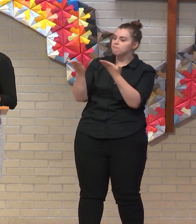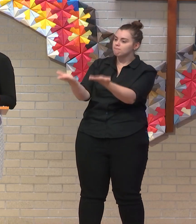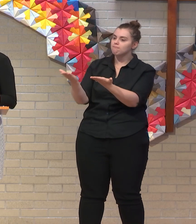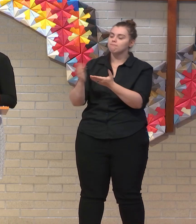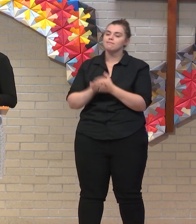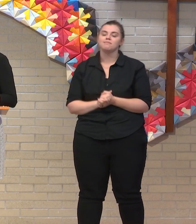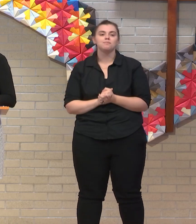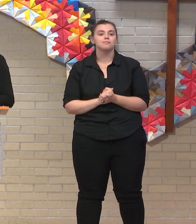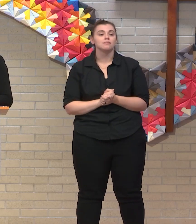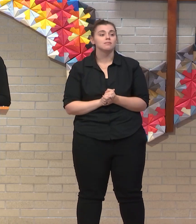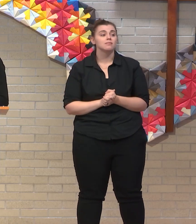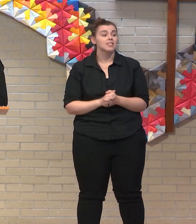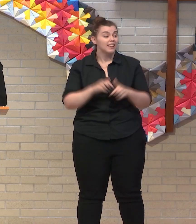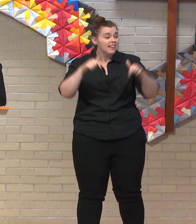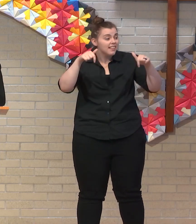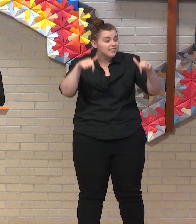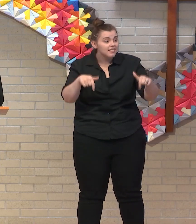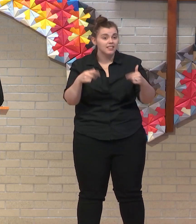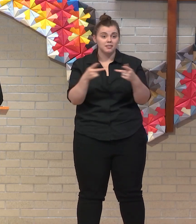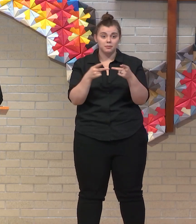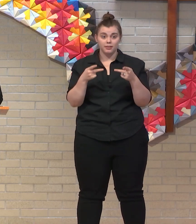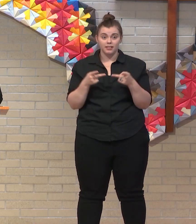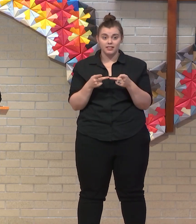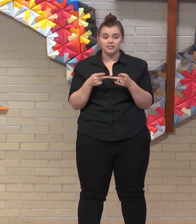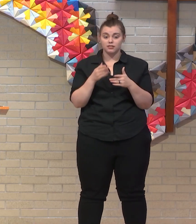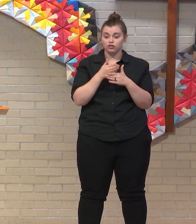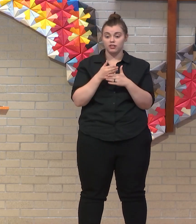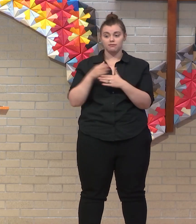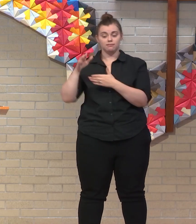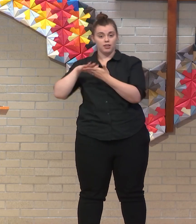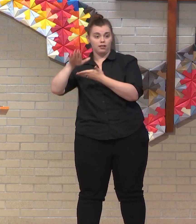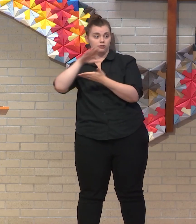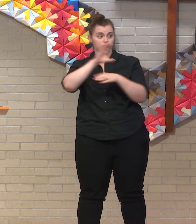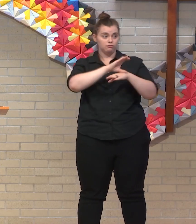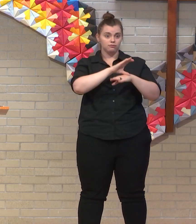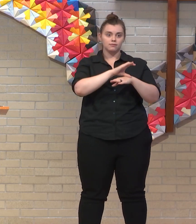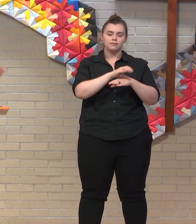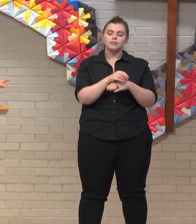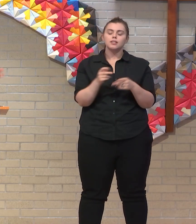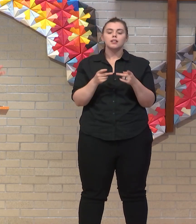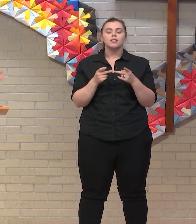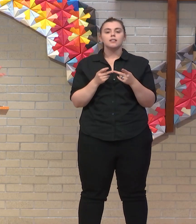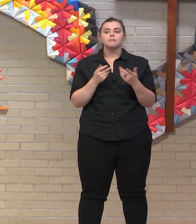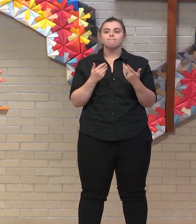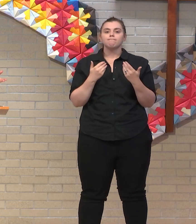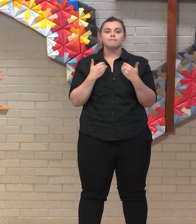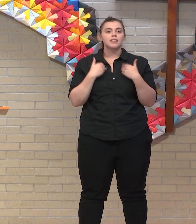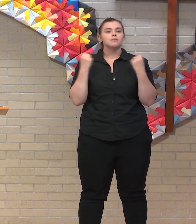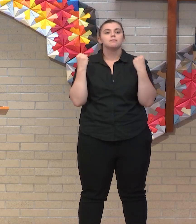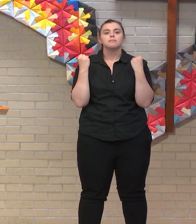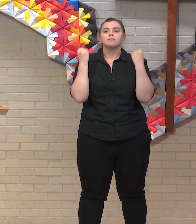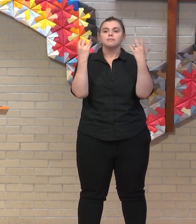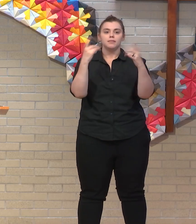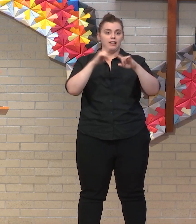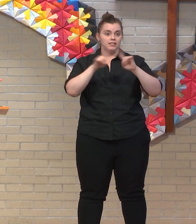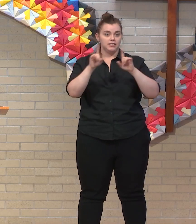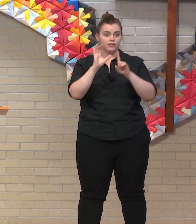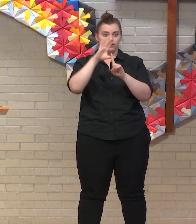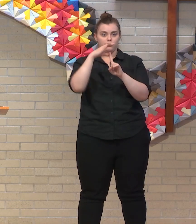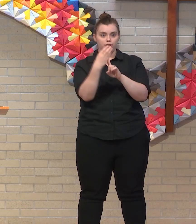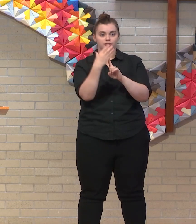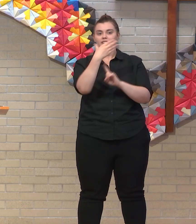This sanctuary, shared by the college and the church, is a space that holds many cultures